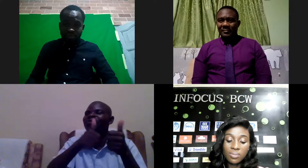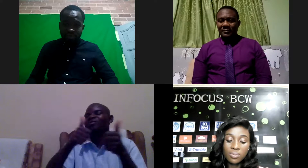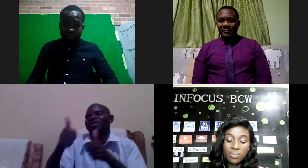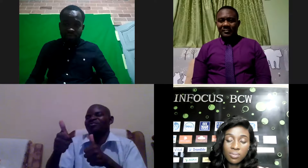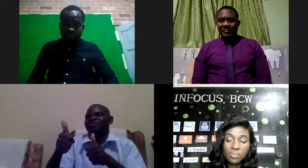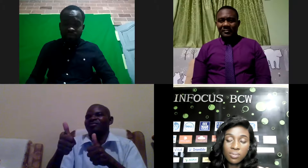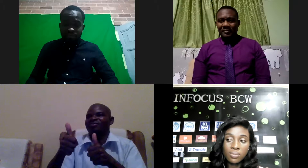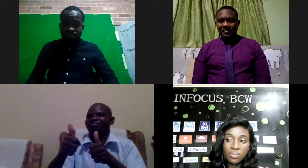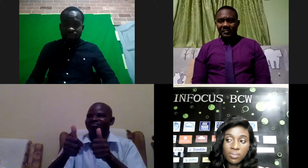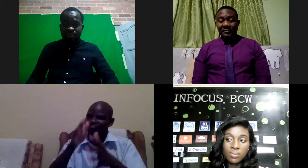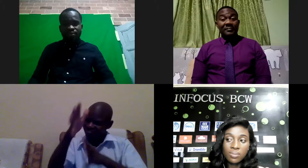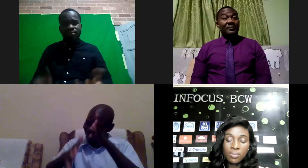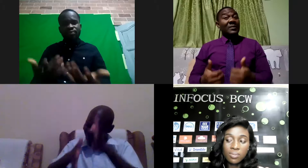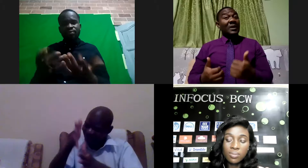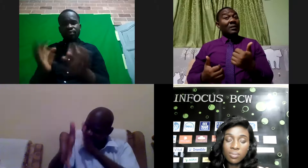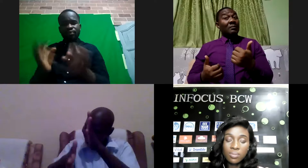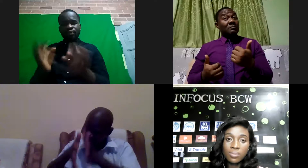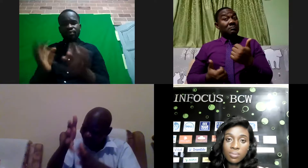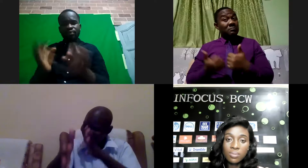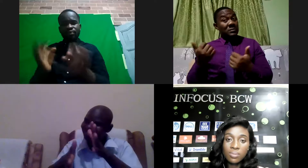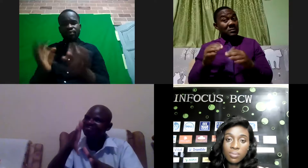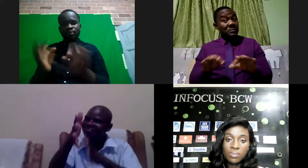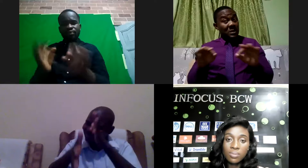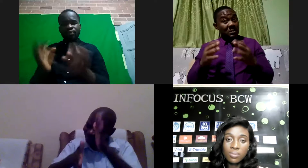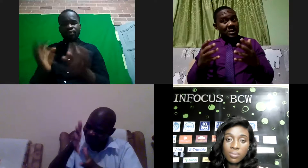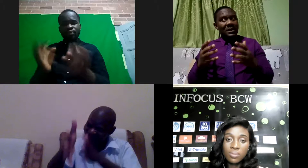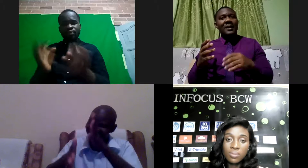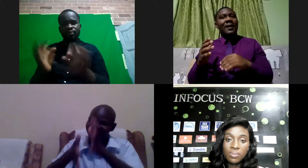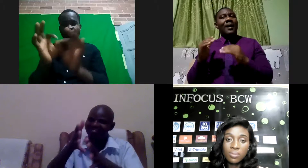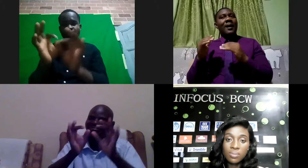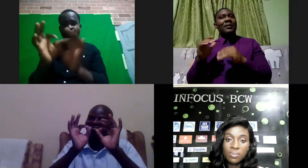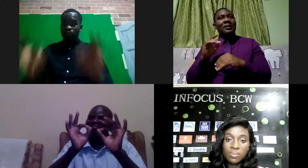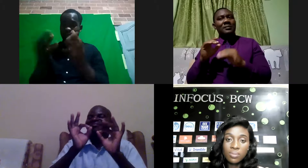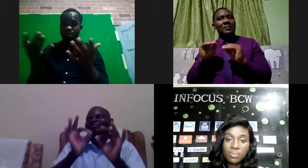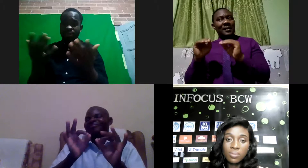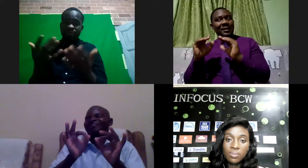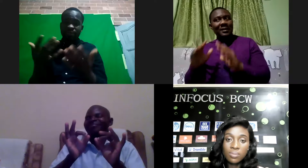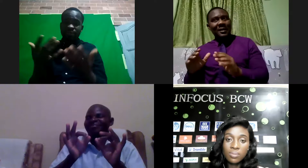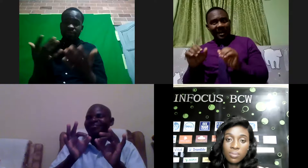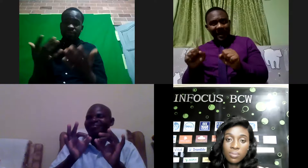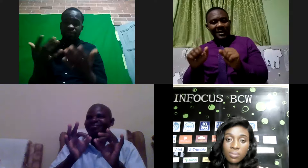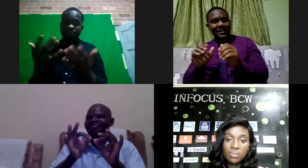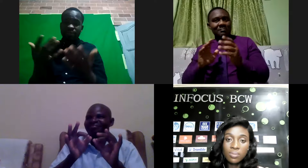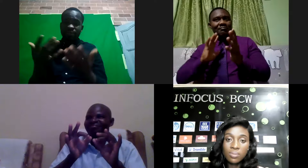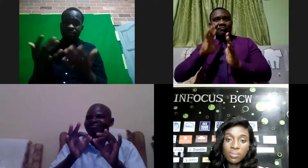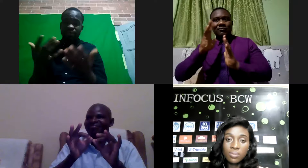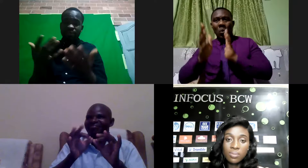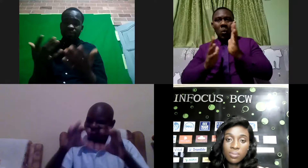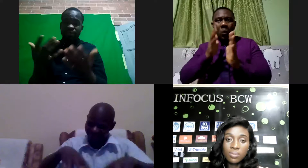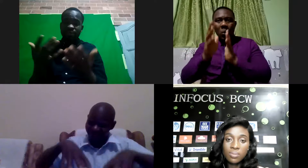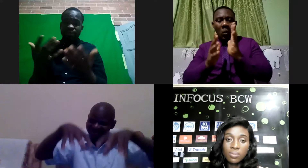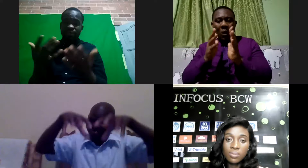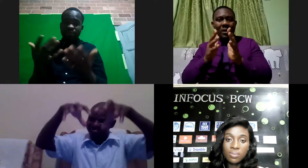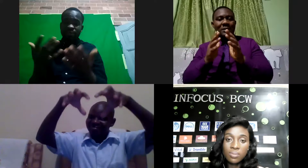The most important part is that maybe teachers can use both the sign language and speech, so that maybe